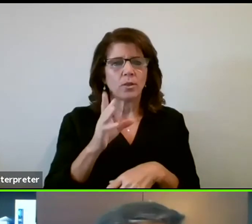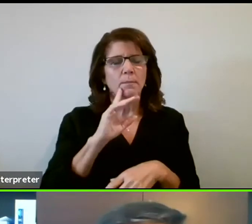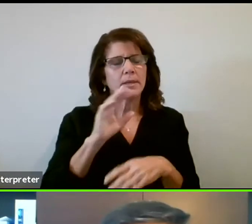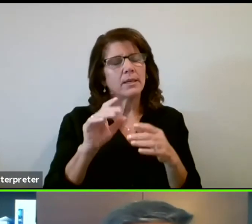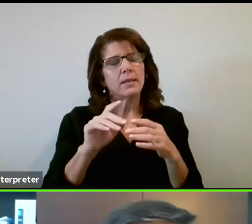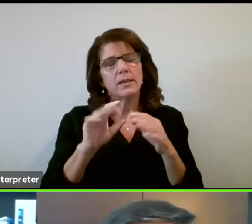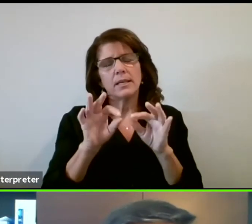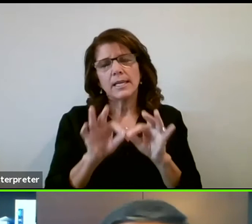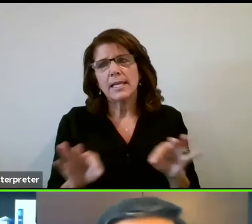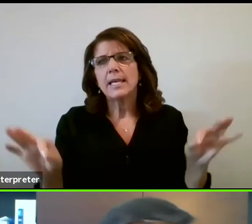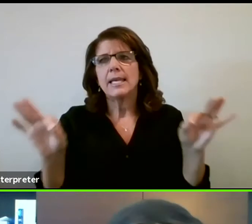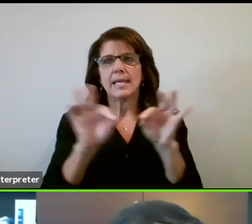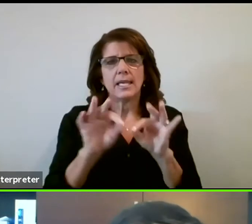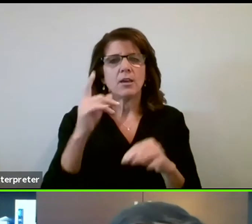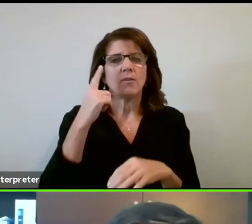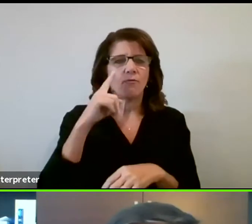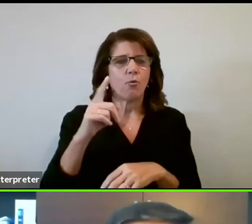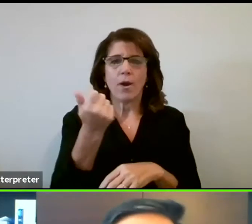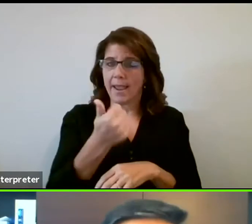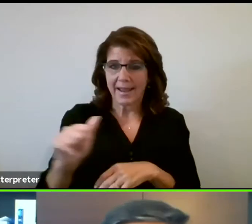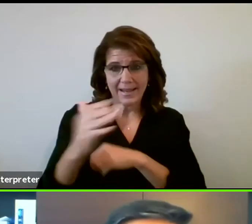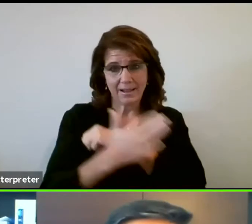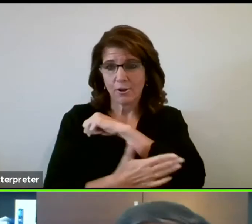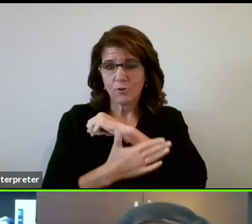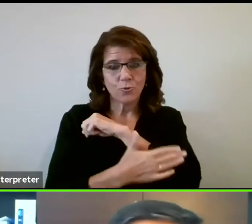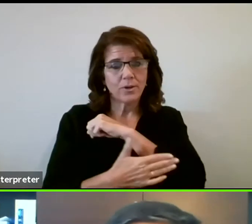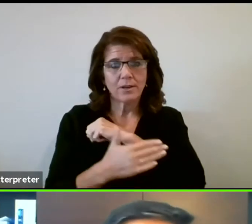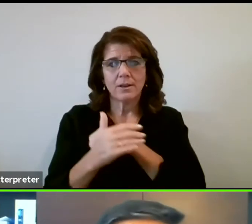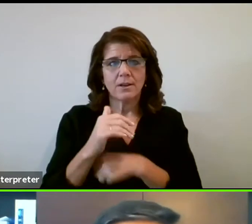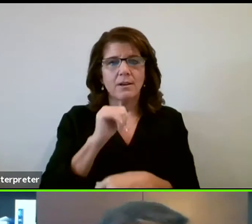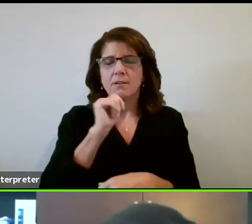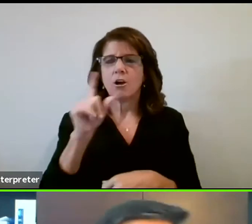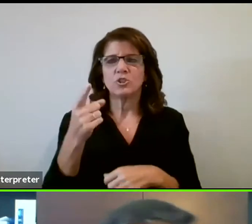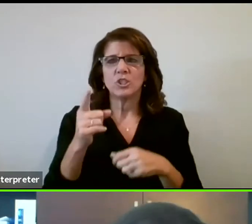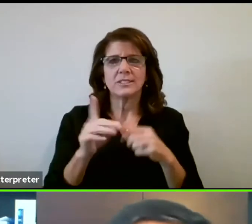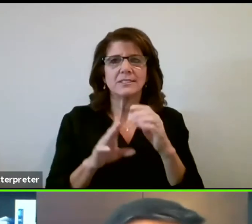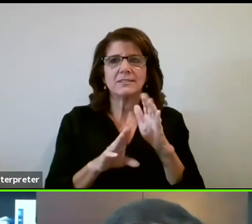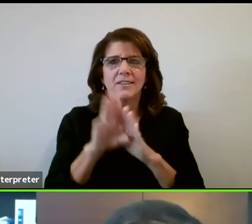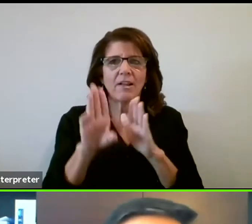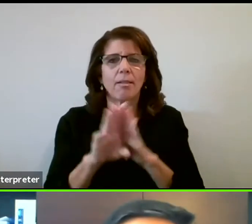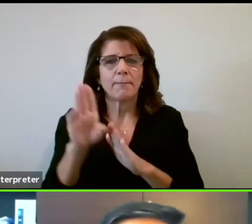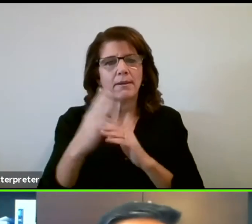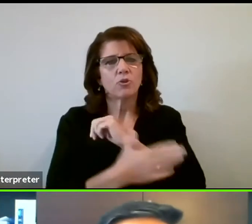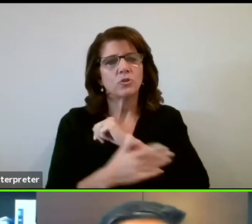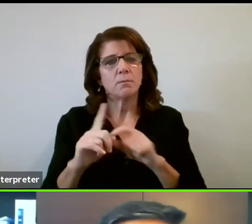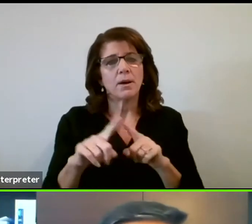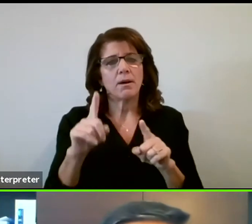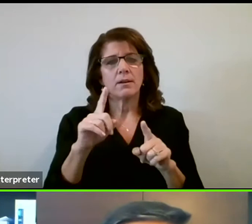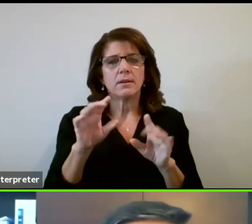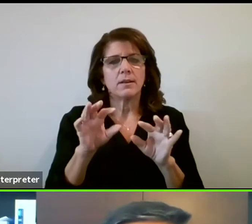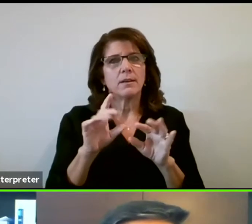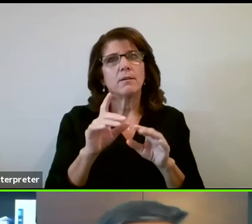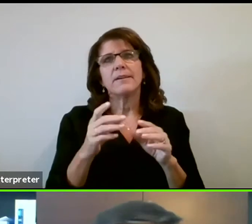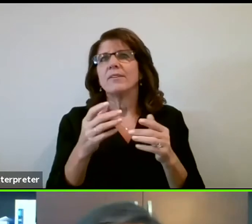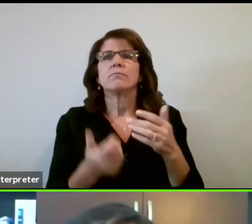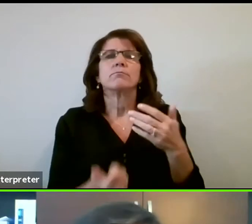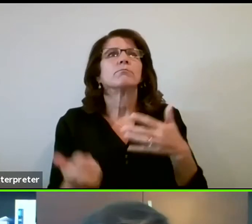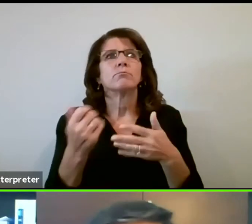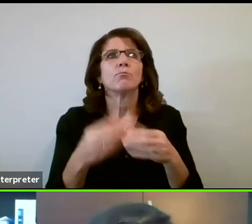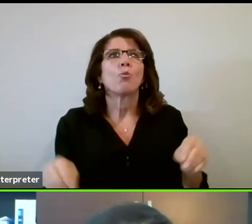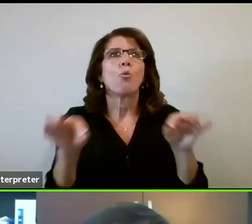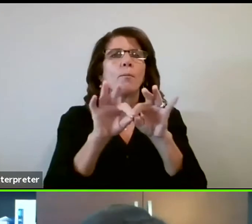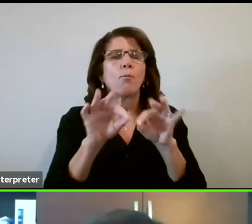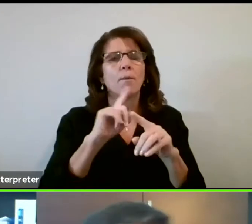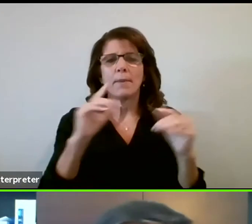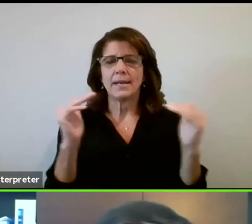key for any country, frankly, not just developing countries, but more important for developing countries. But it's